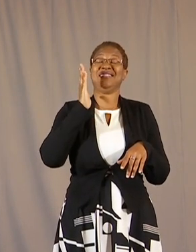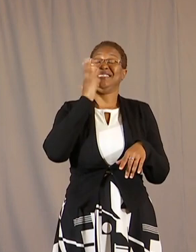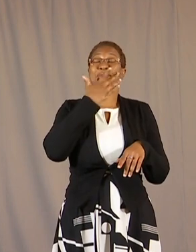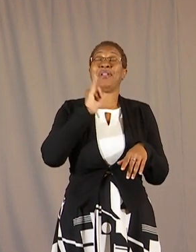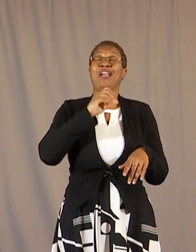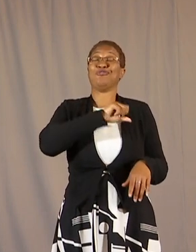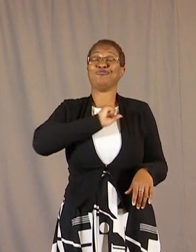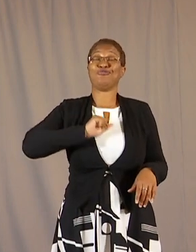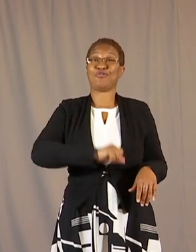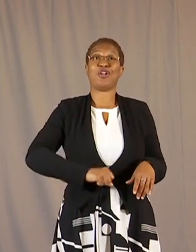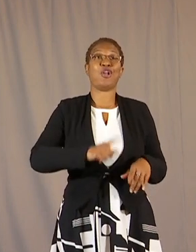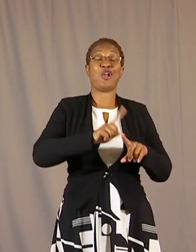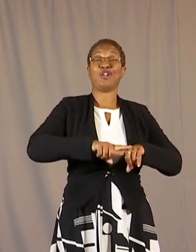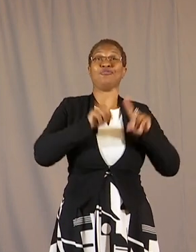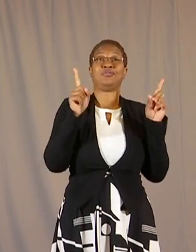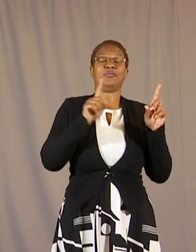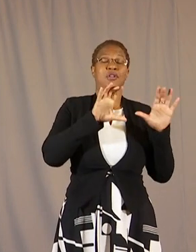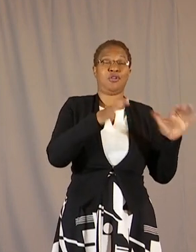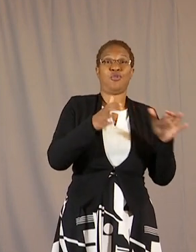about it. You were also in Century and Equity.